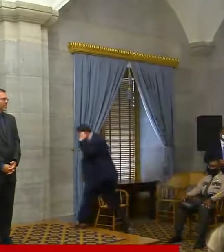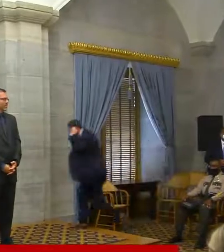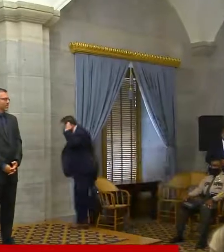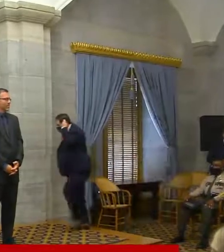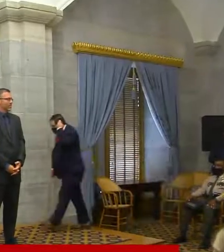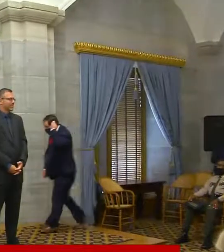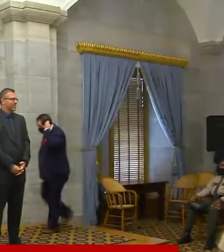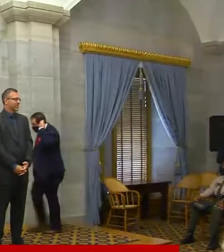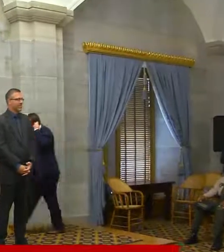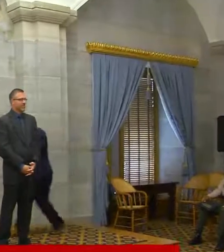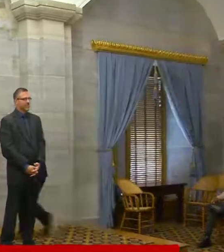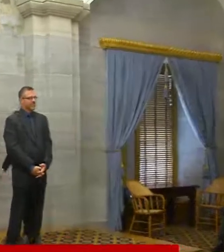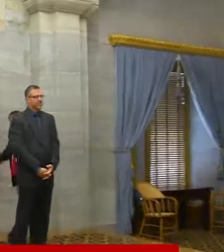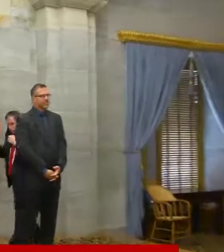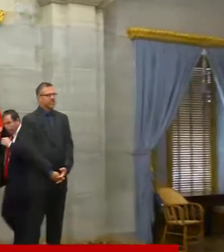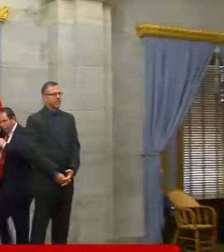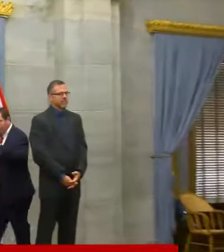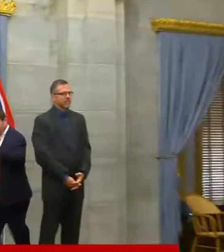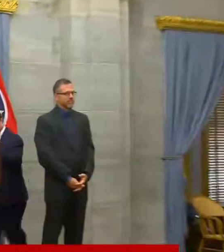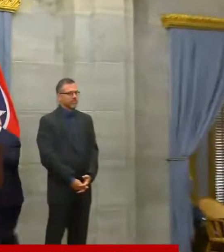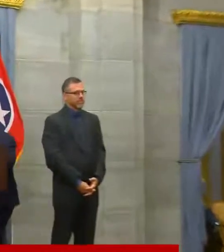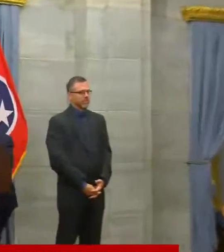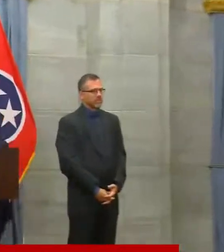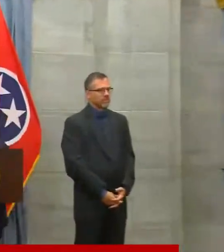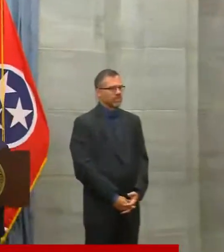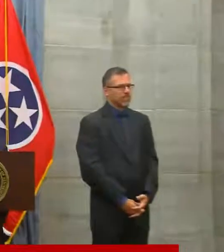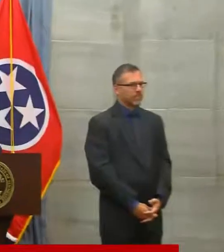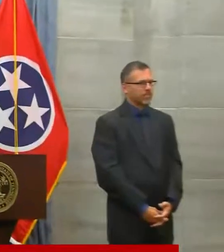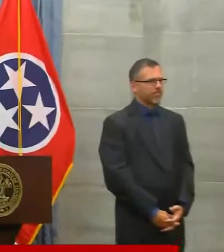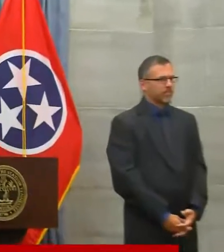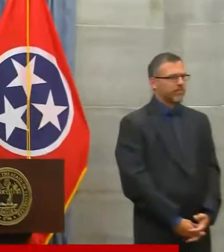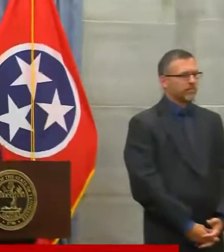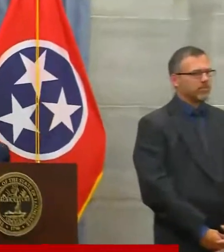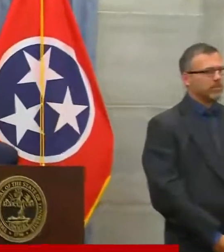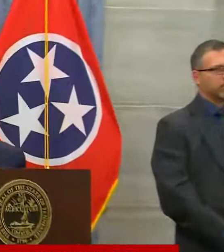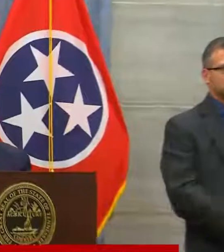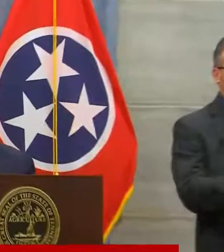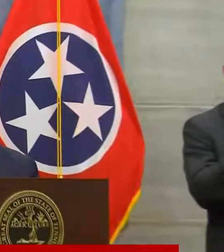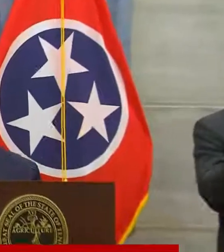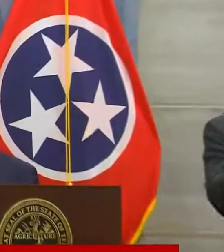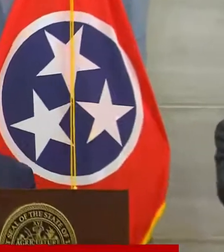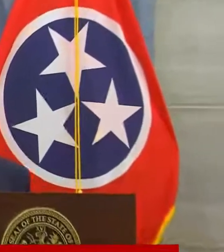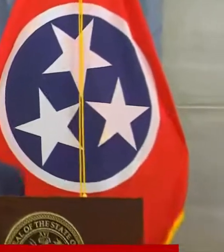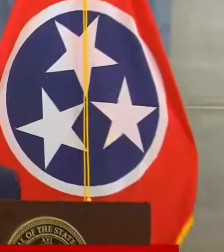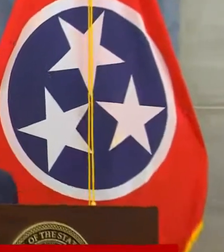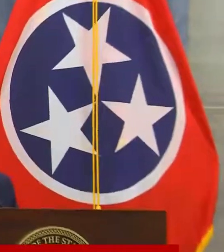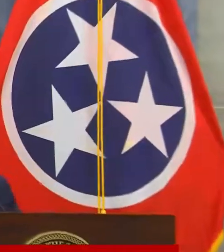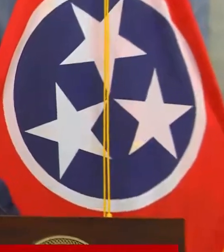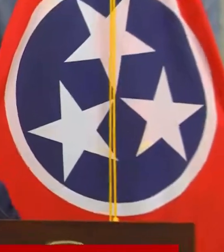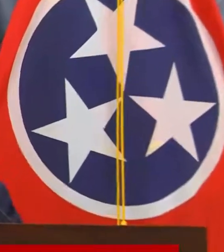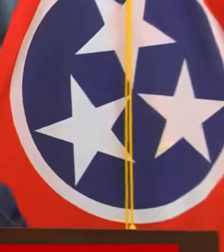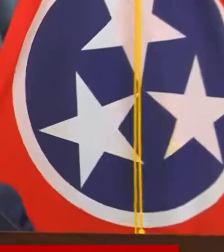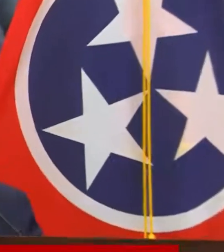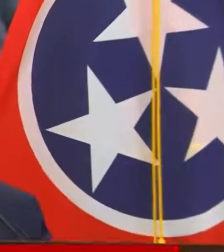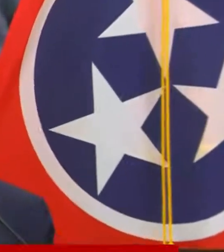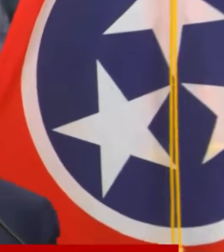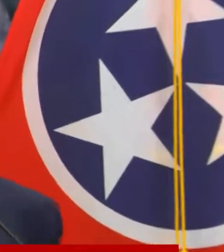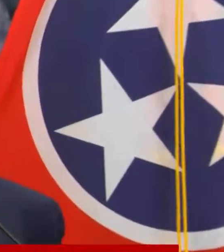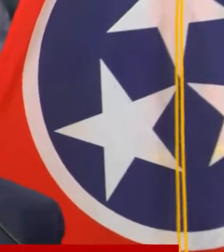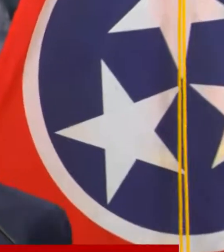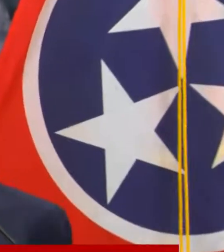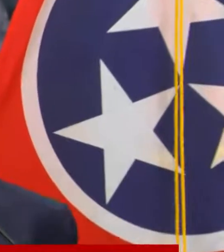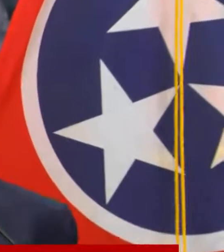Thank you, Governor. We're honored to be here today, and thank you all